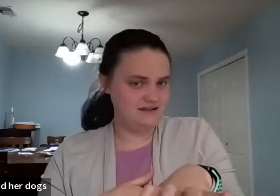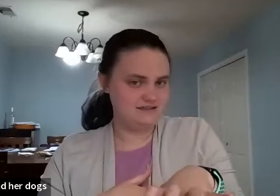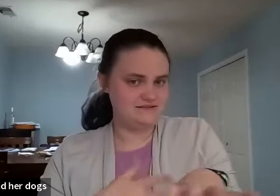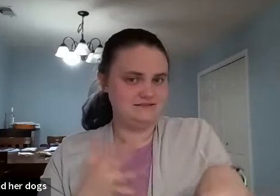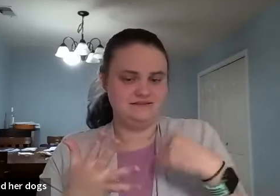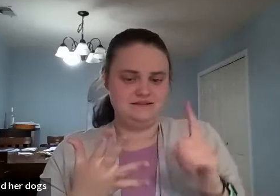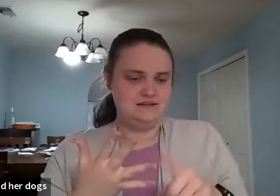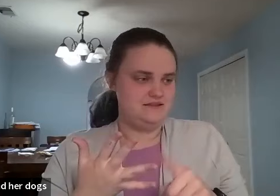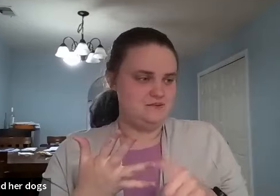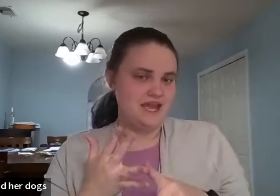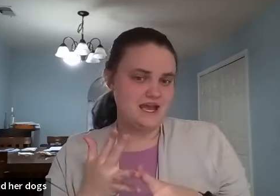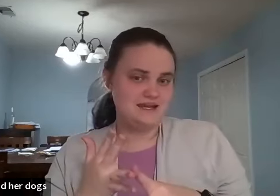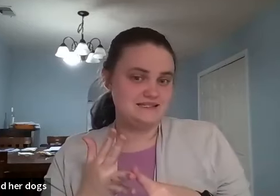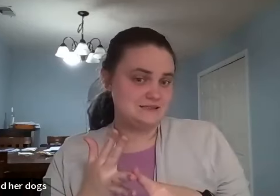hot. Then we had